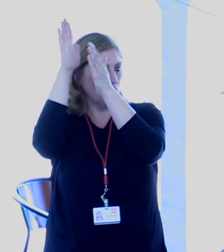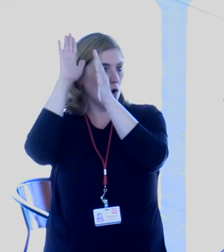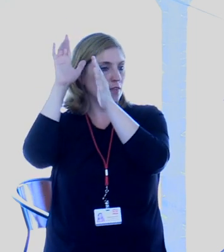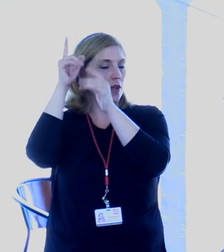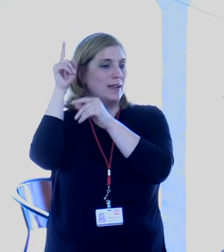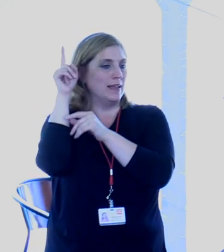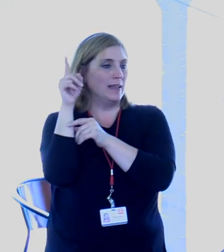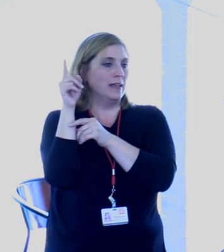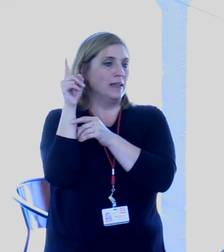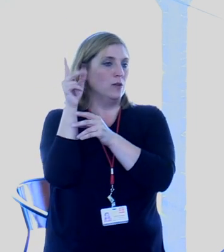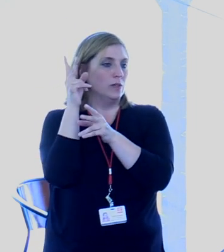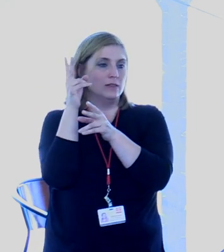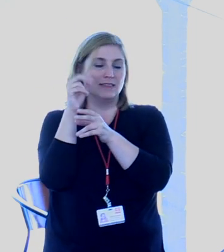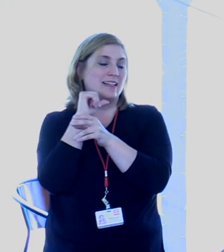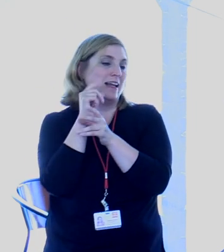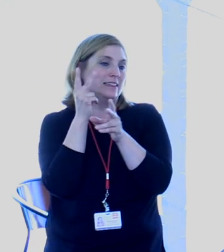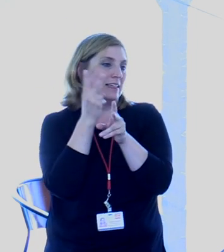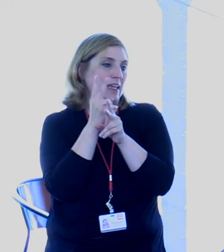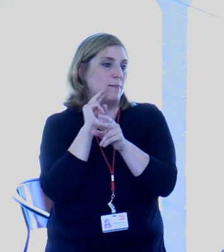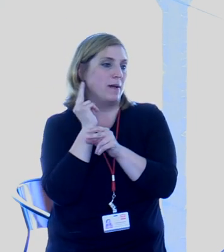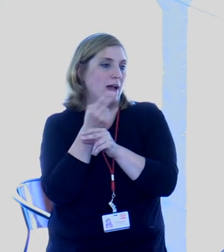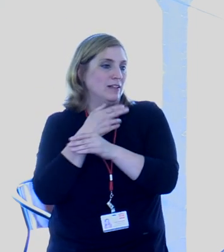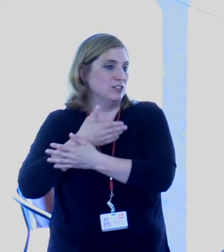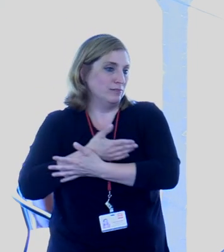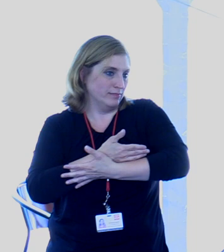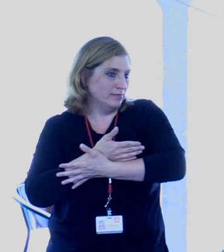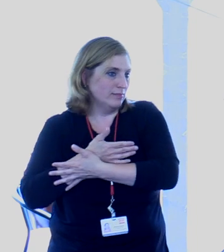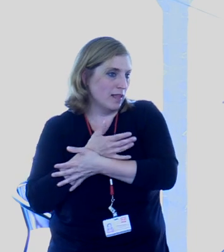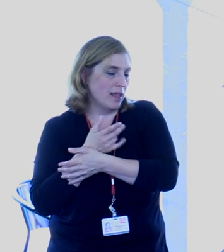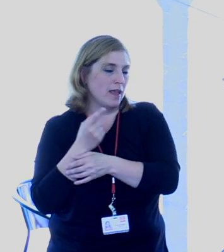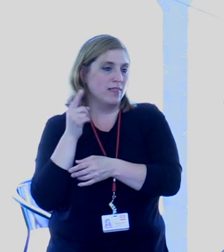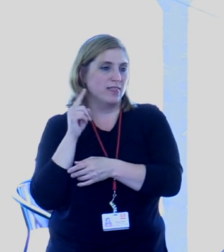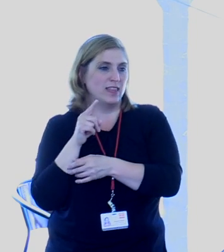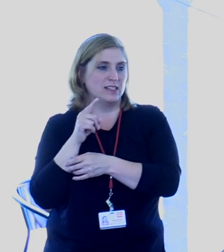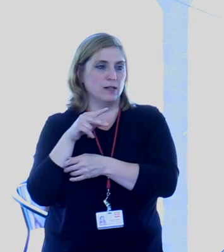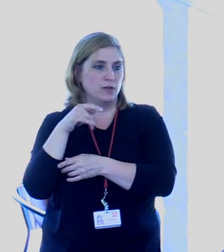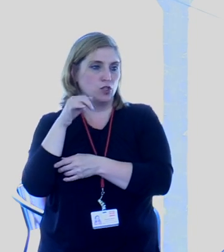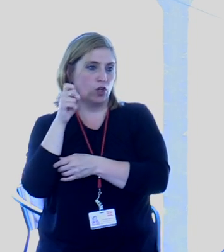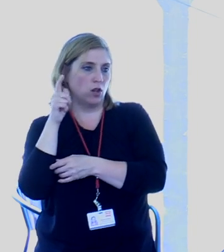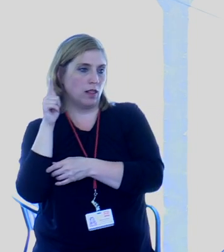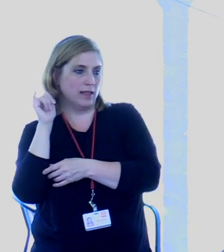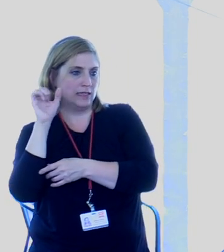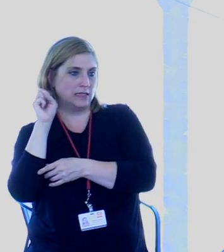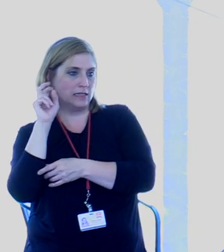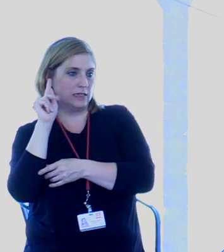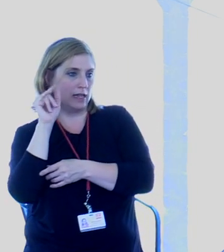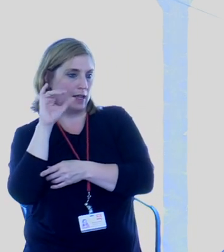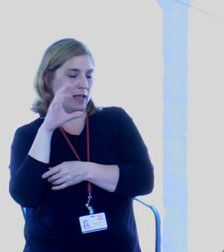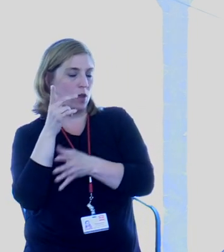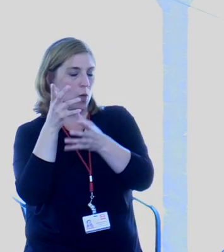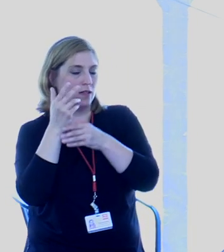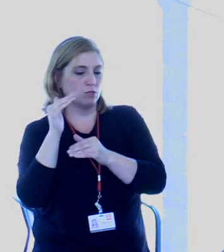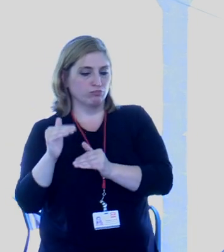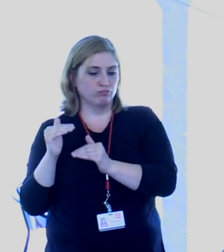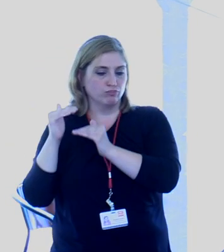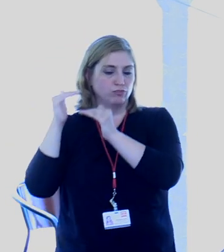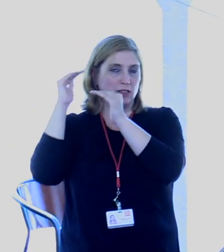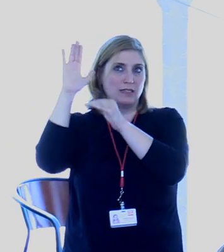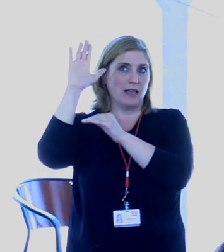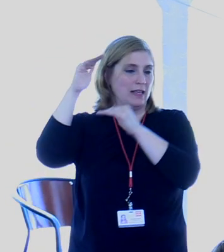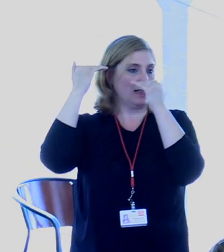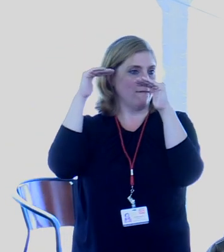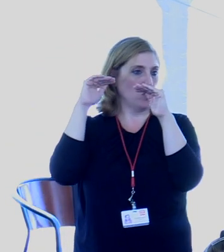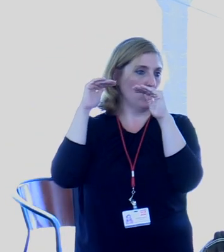isn't to keep us forever infantilized. This would be paternalistic. He's paternal and he wants to raise us to his